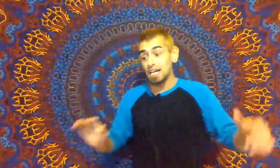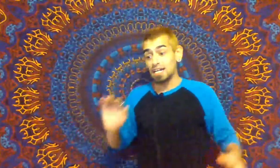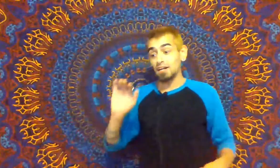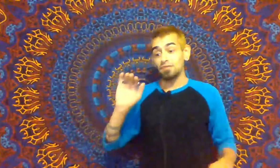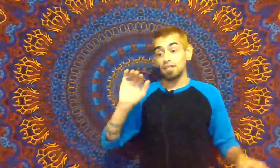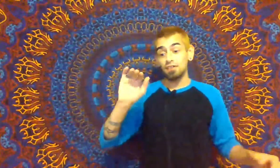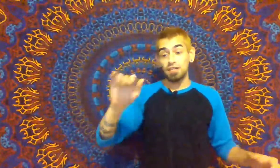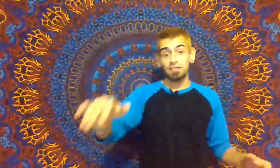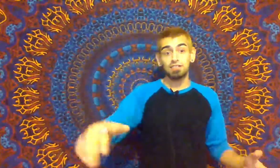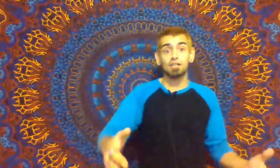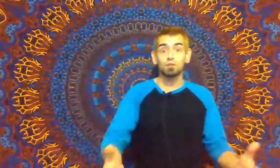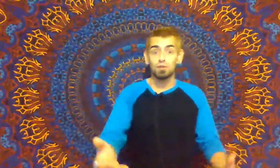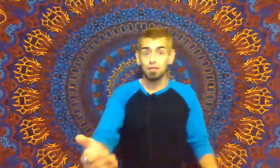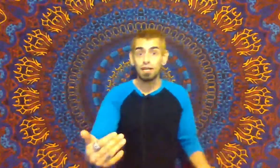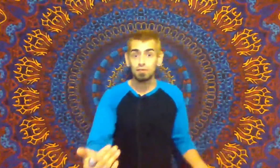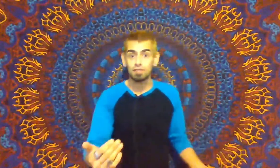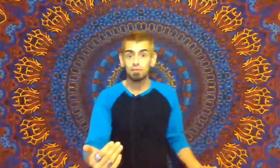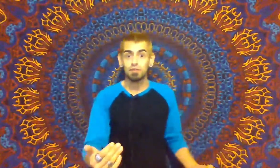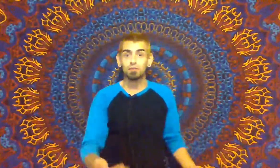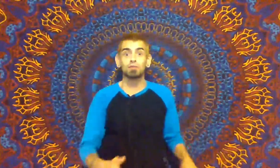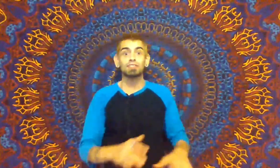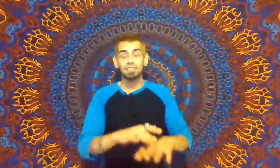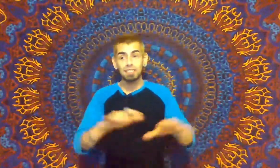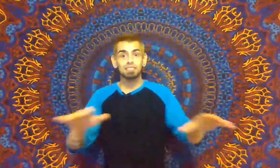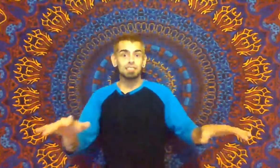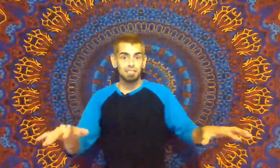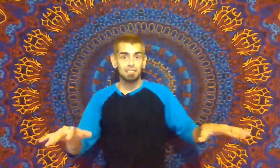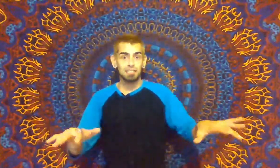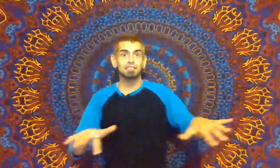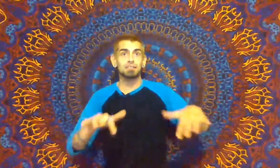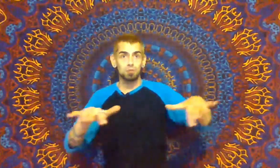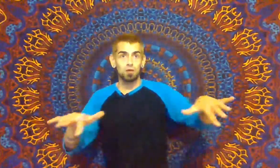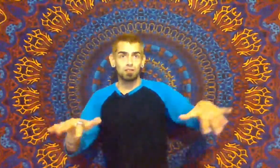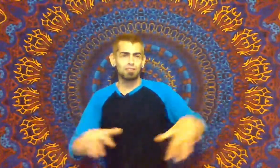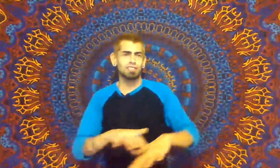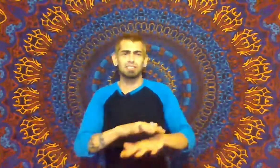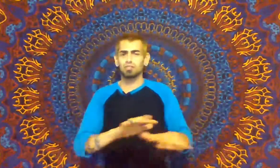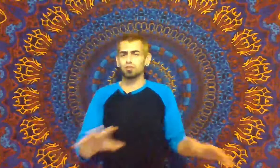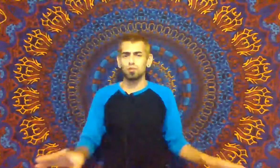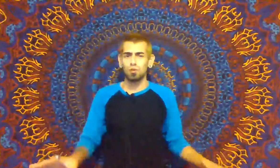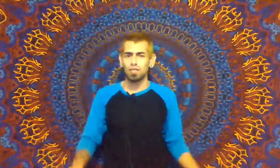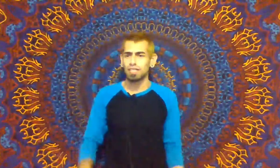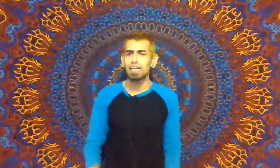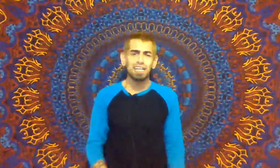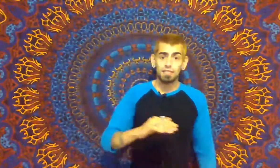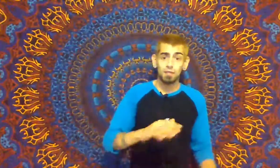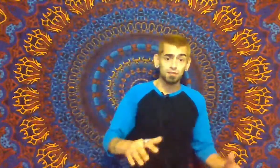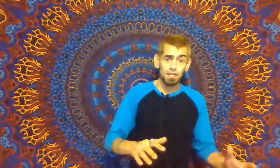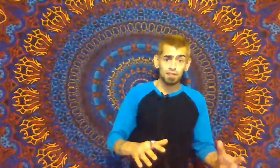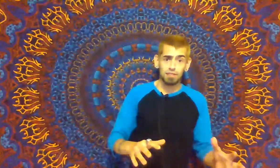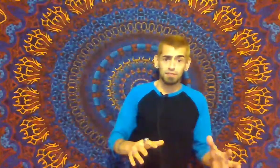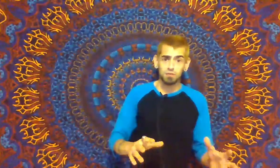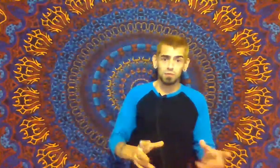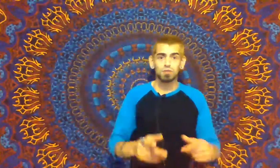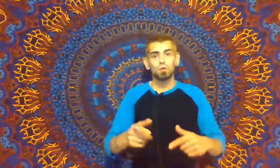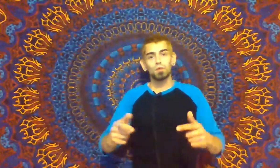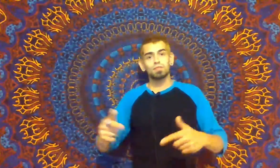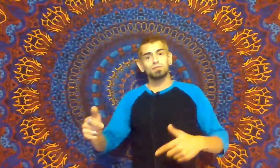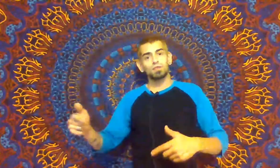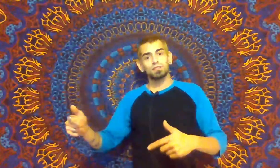out of the other end of the tunnel where the light was coming through, he sees the city that's underwater. It's like destroyed. He knows nothing of this world or its version